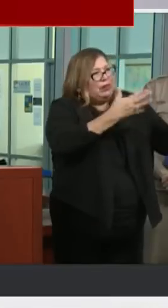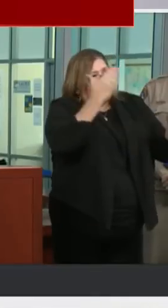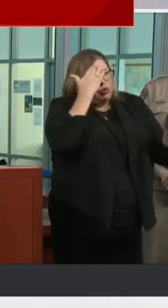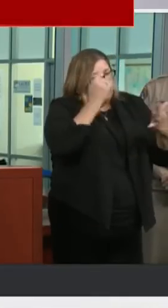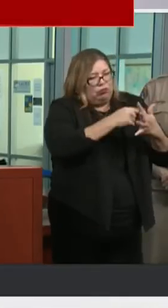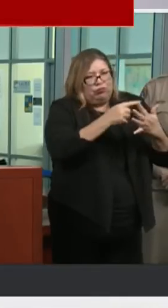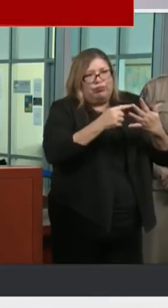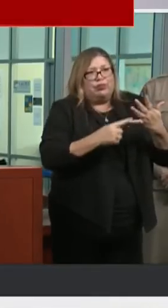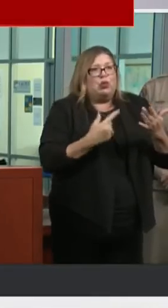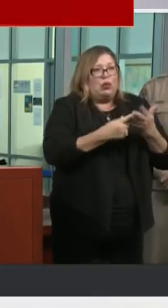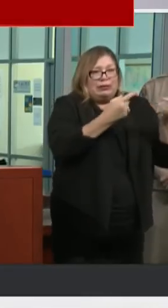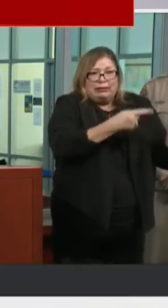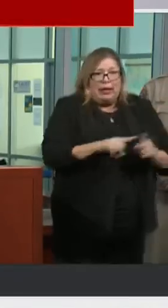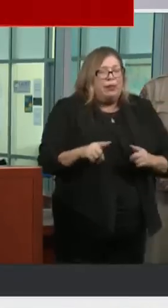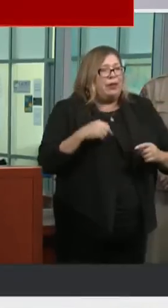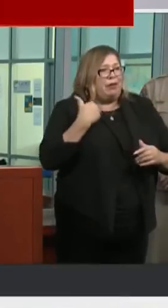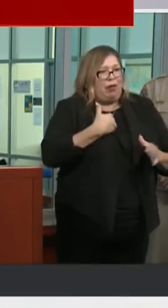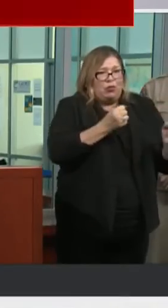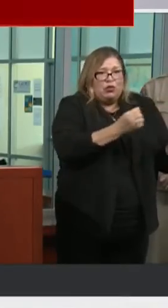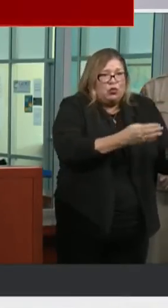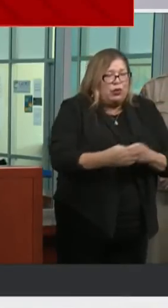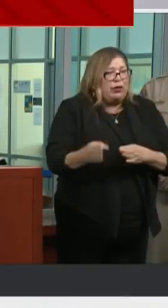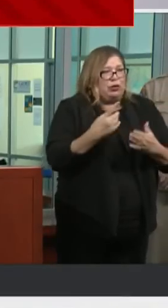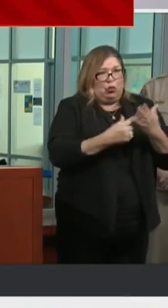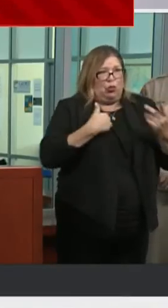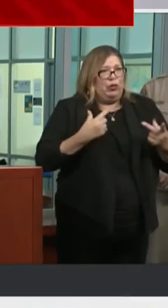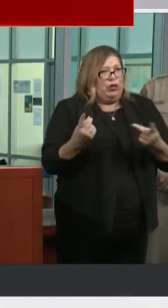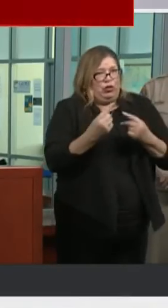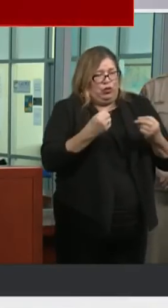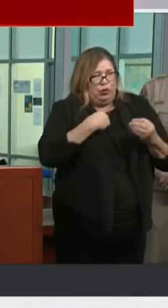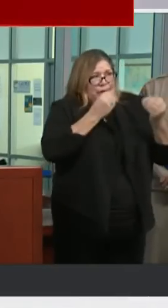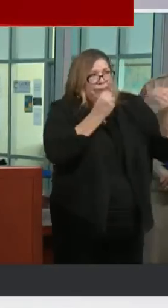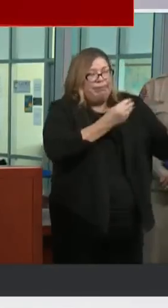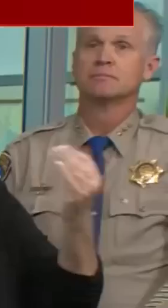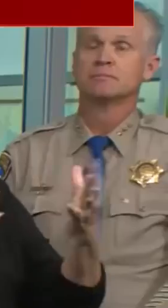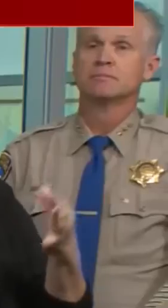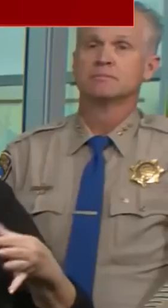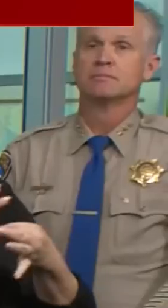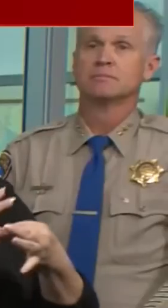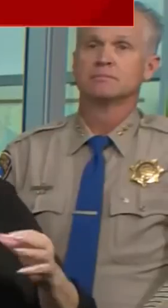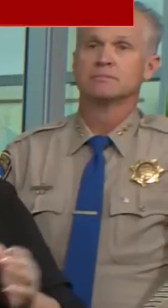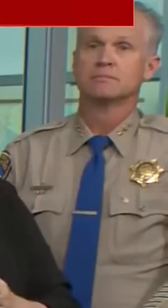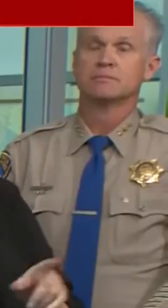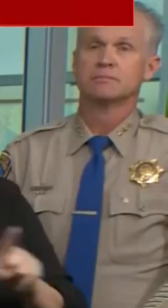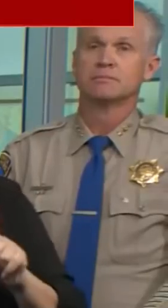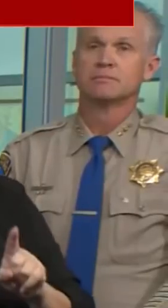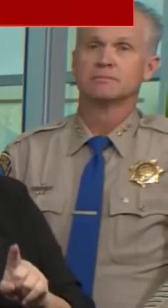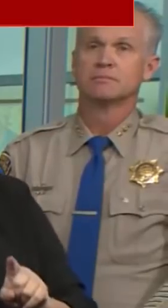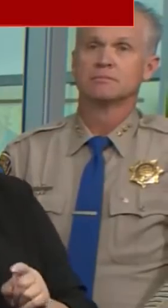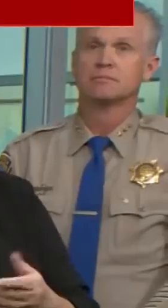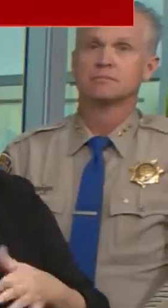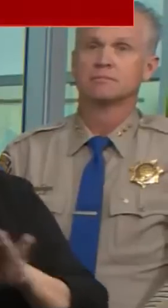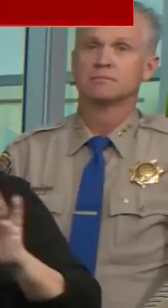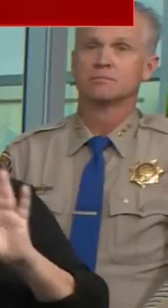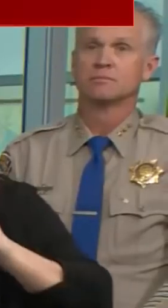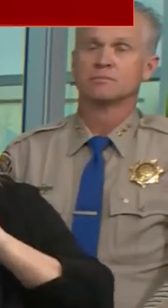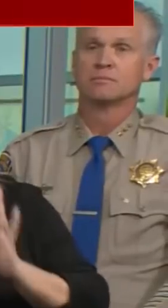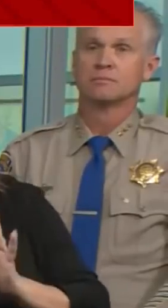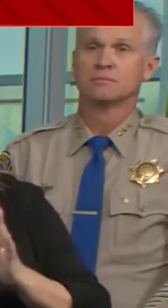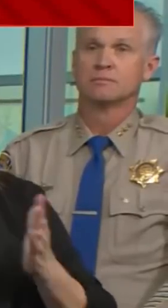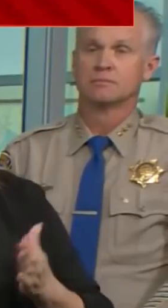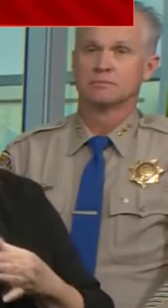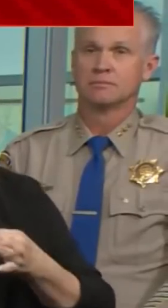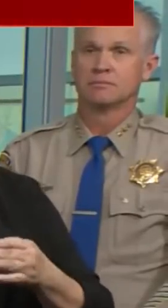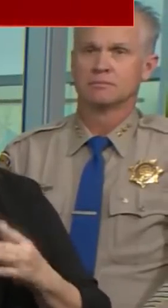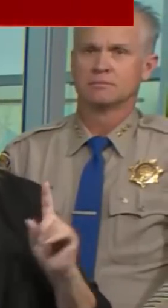aspects and strategies that were taking place. And I think it's really important to reiterate something both the